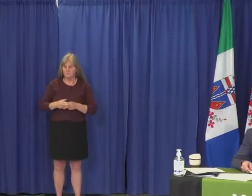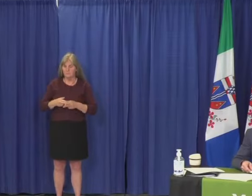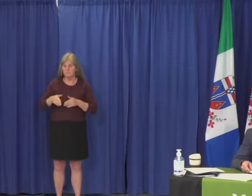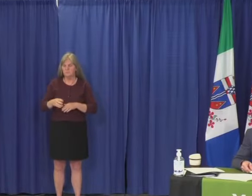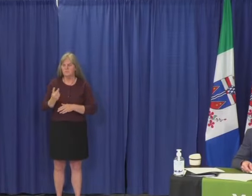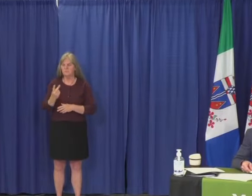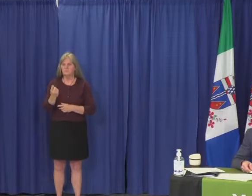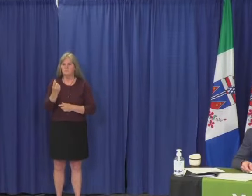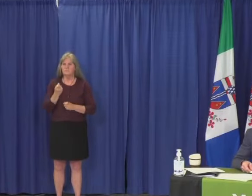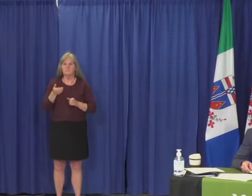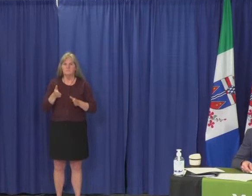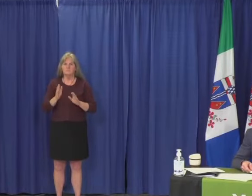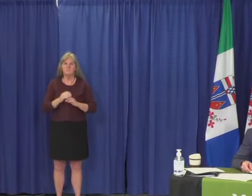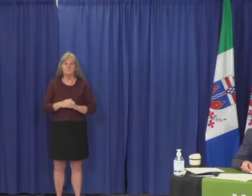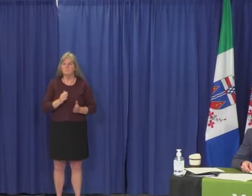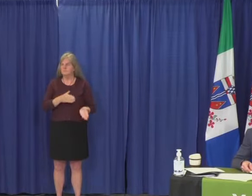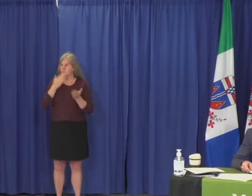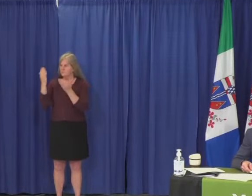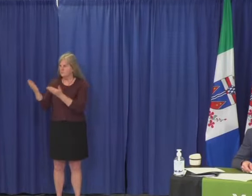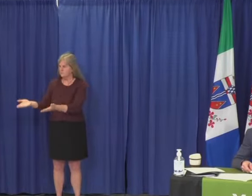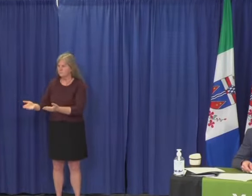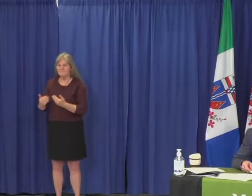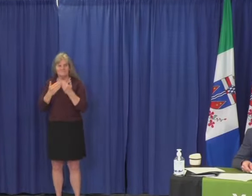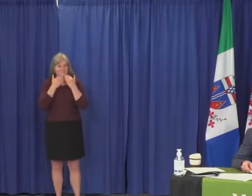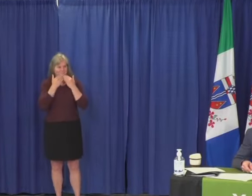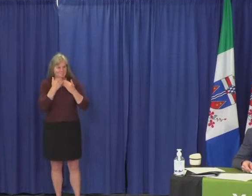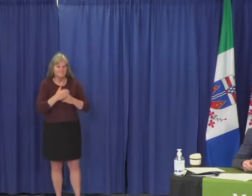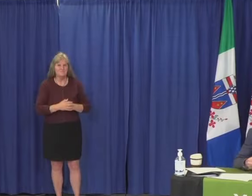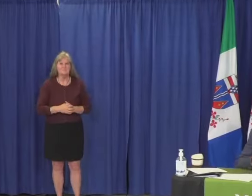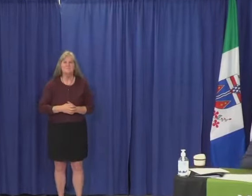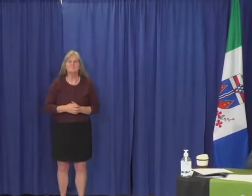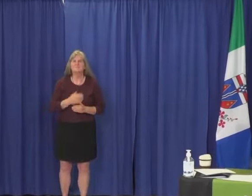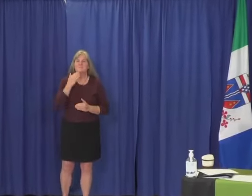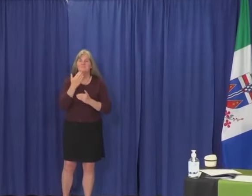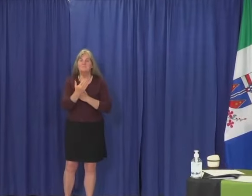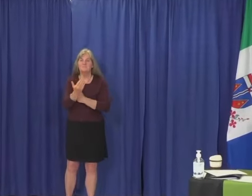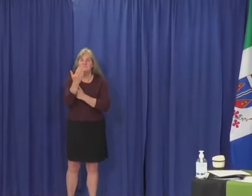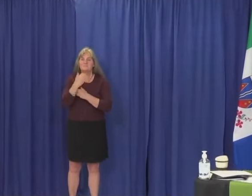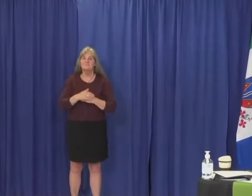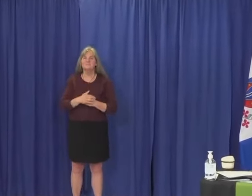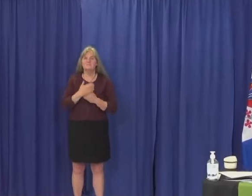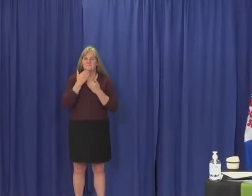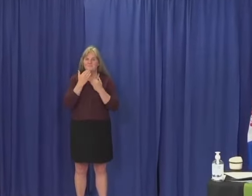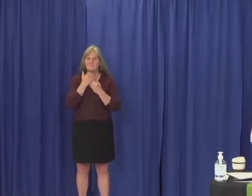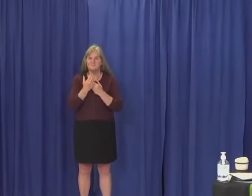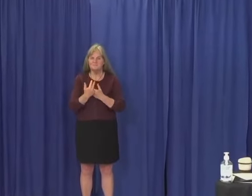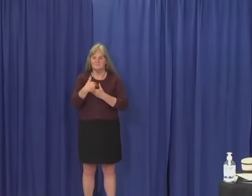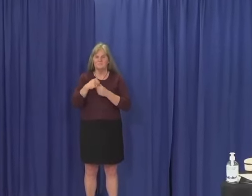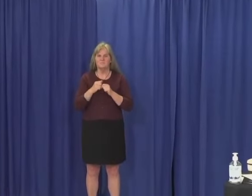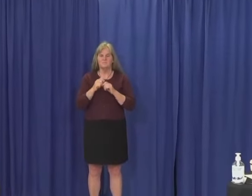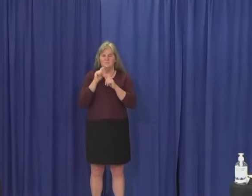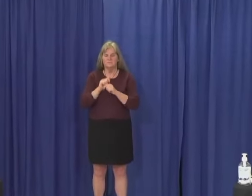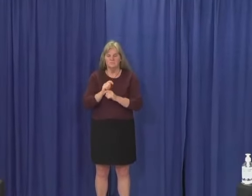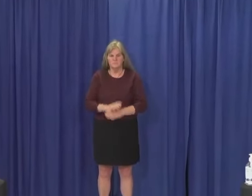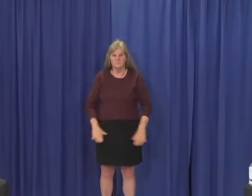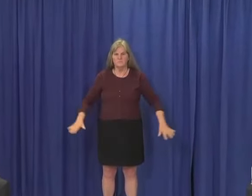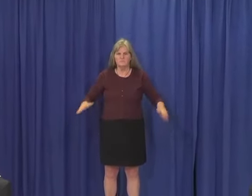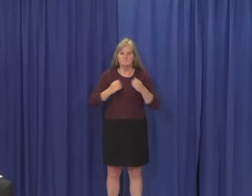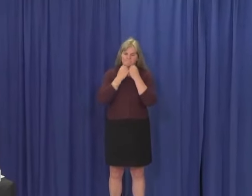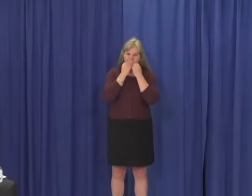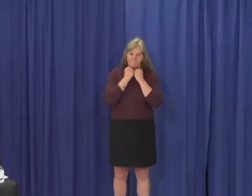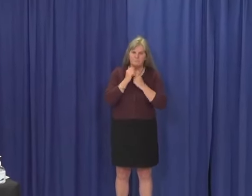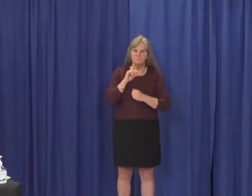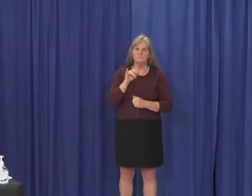you will each have 2 questions. Premier Silver? Thank you very much, Pat. Hello, everybody, and thank you for joining us here on the traditional territory